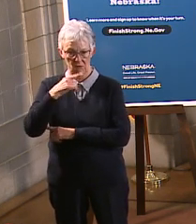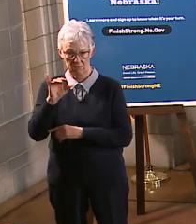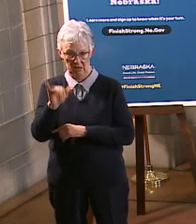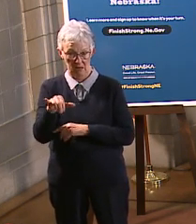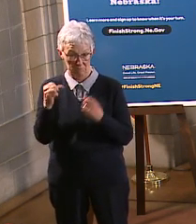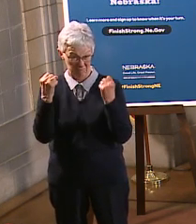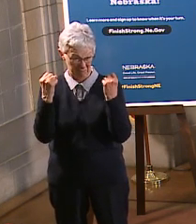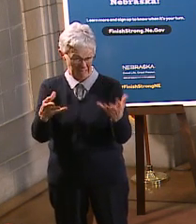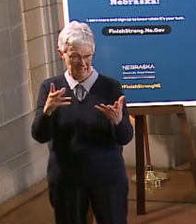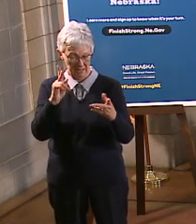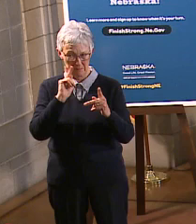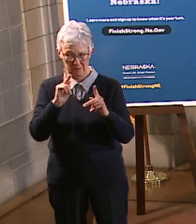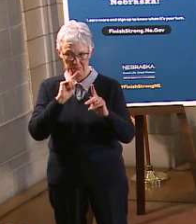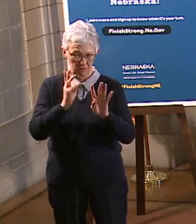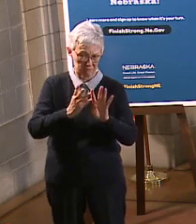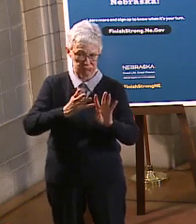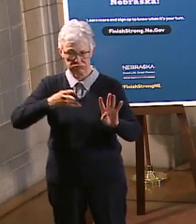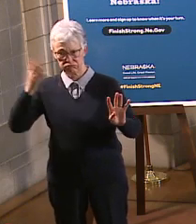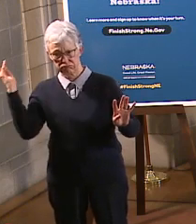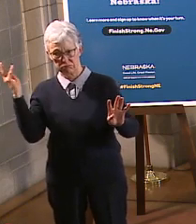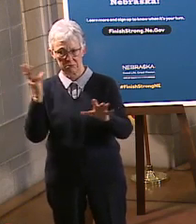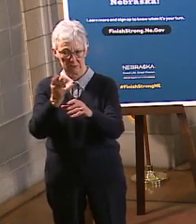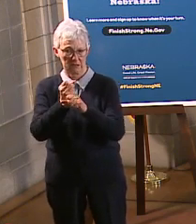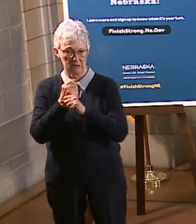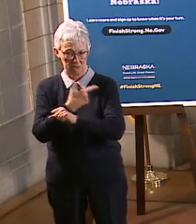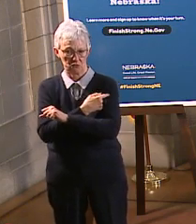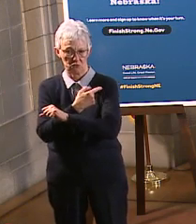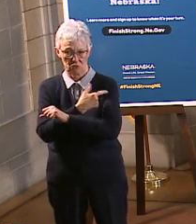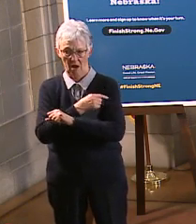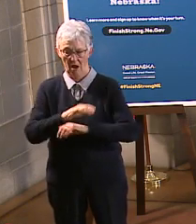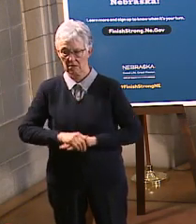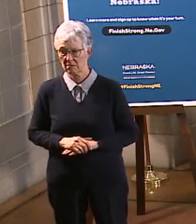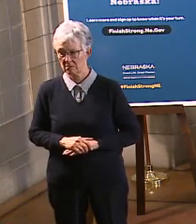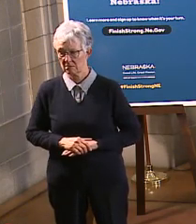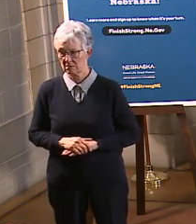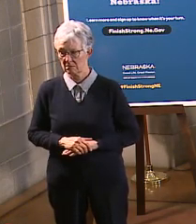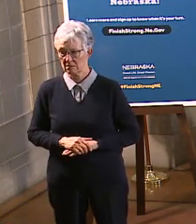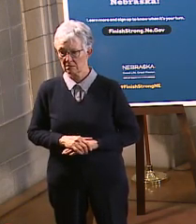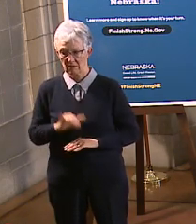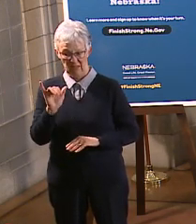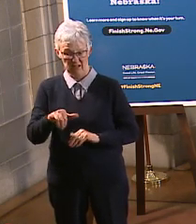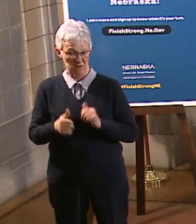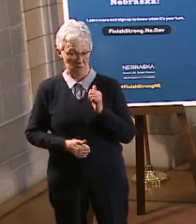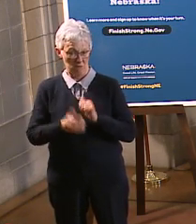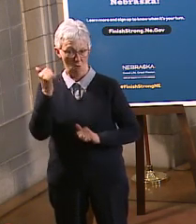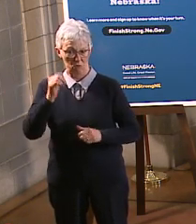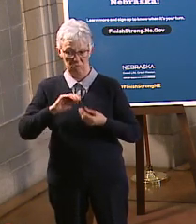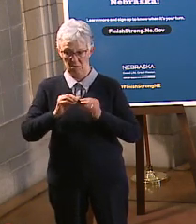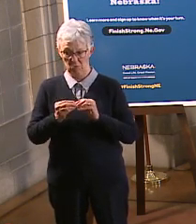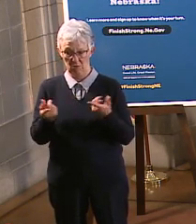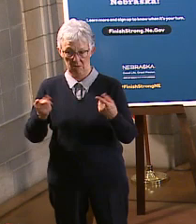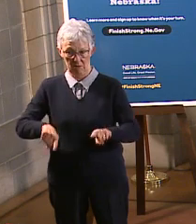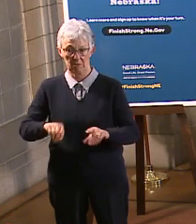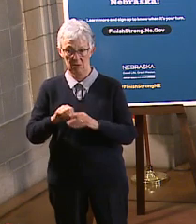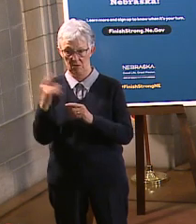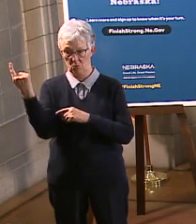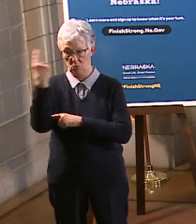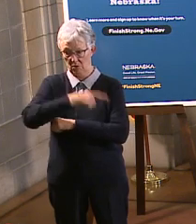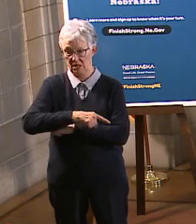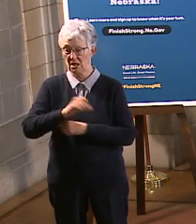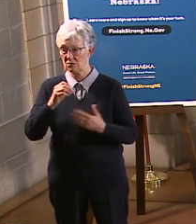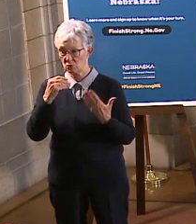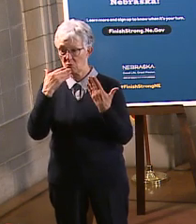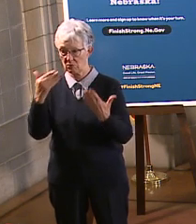people vaccinated. And I think that was a record for Douglas County. So thank you all for that. One